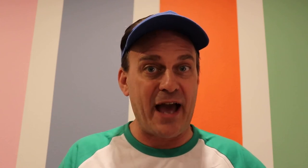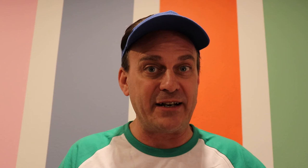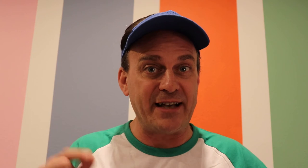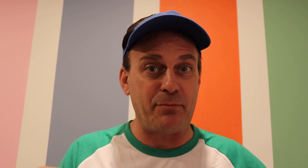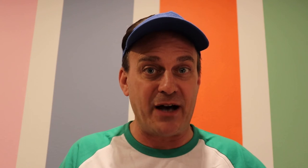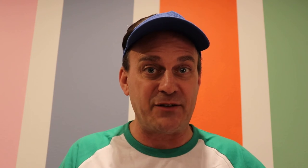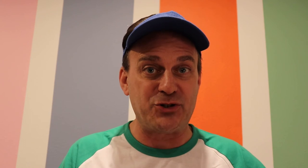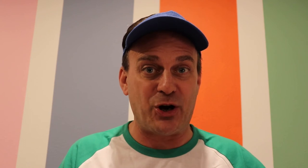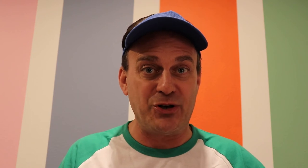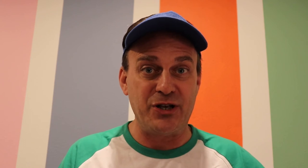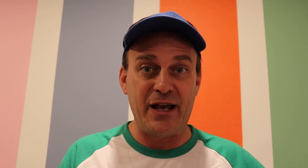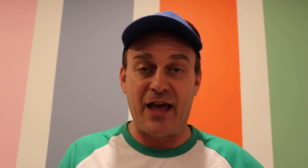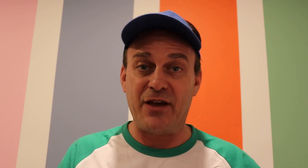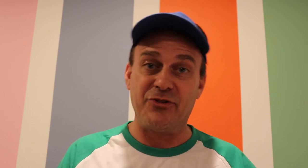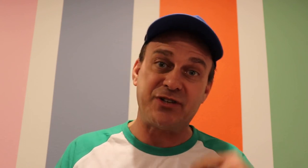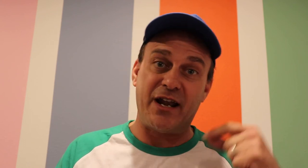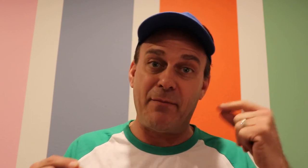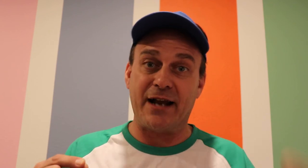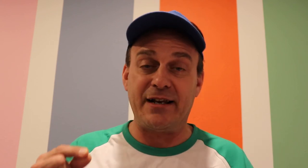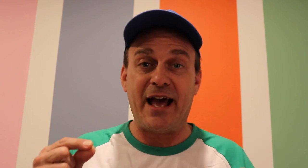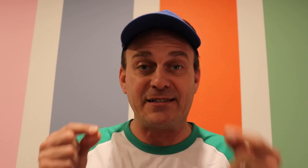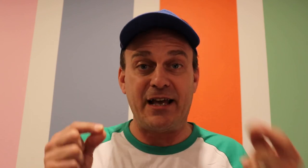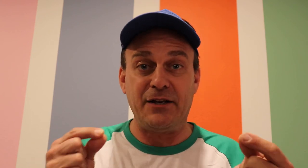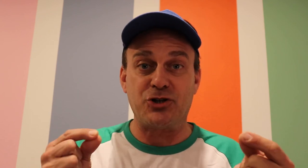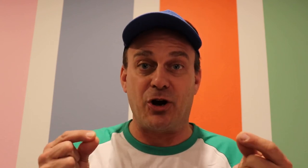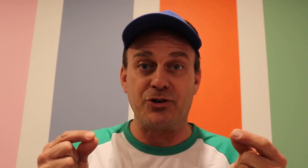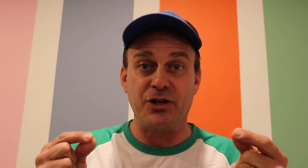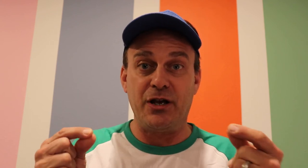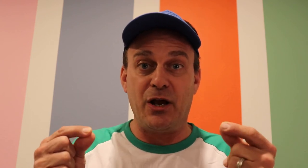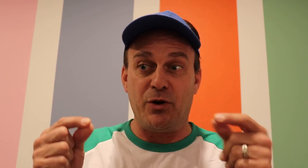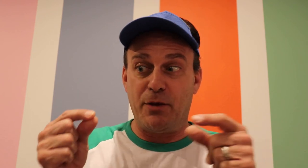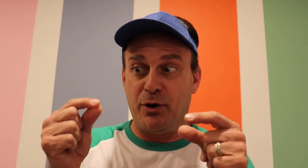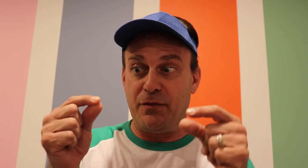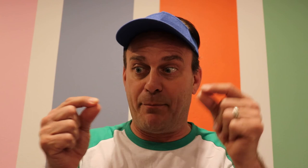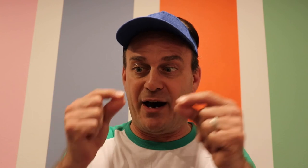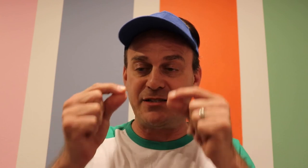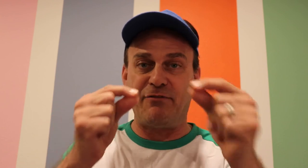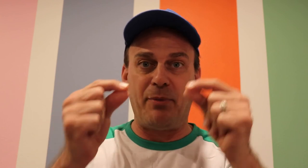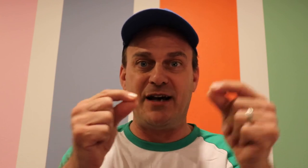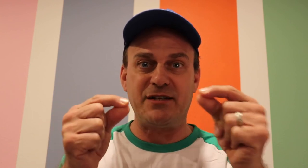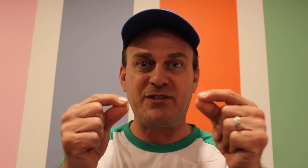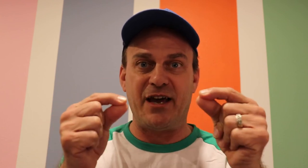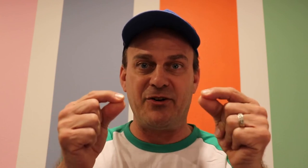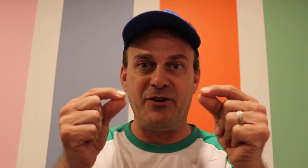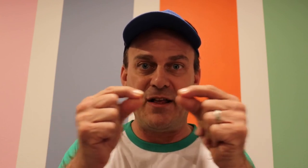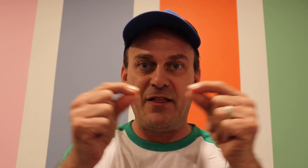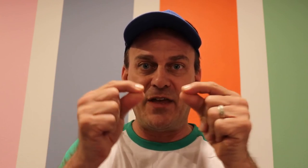magnet has a positive charge, and the other side of the magnet has a negative charge. When you put the positive and positive together, they